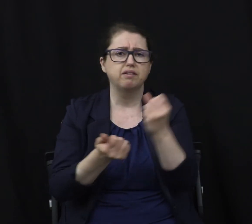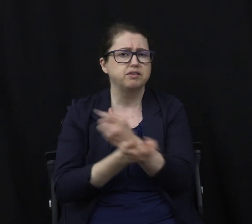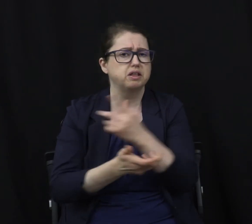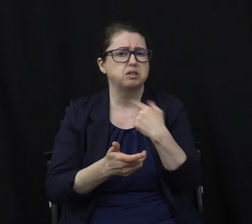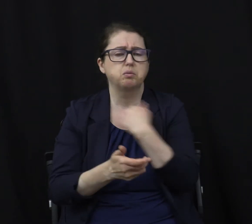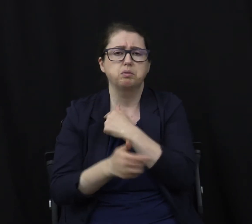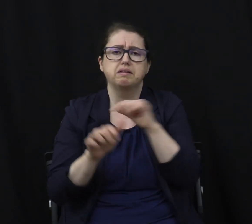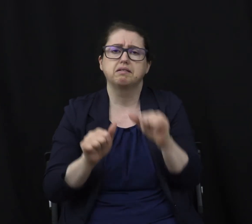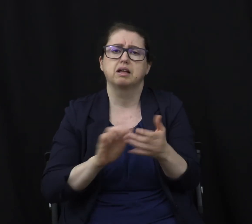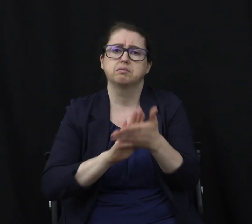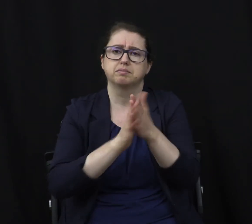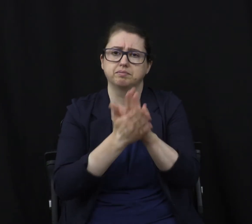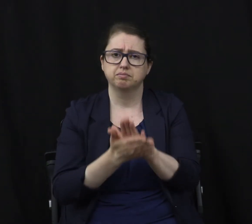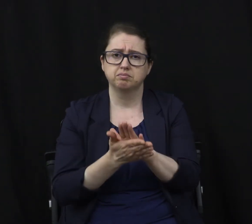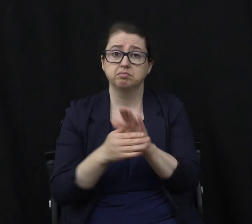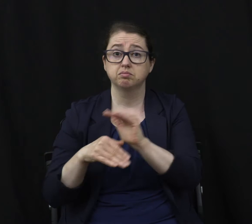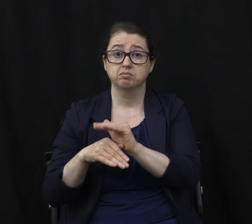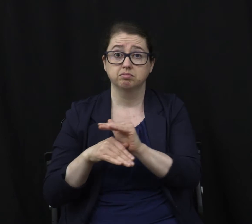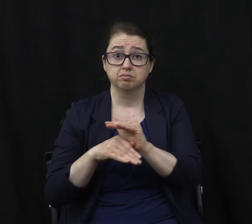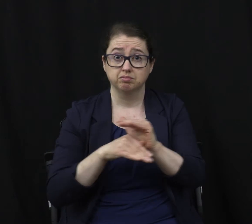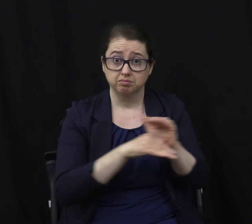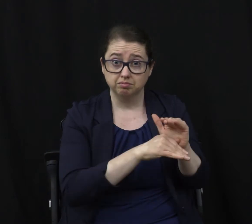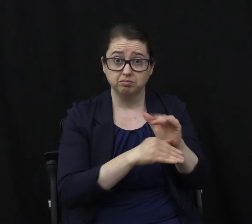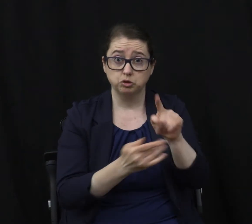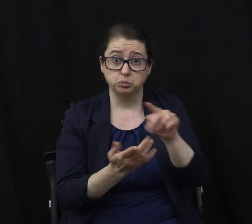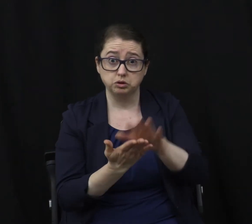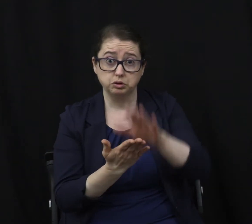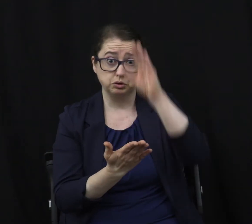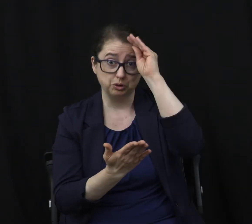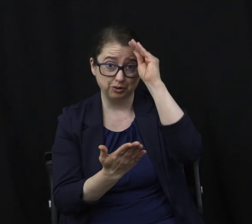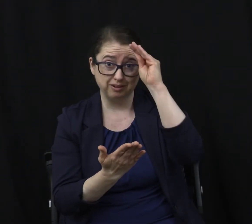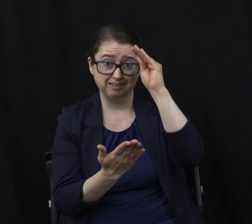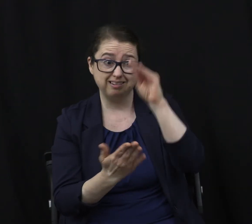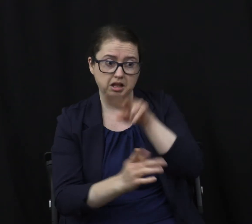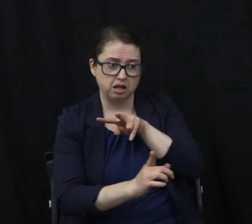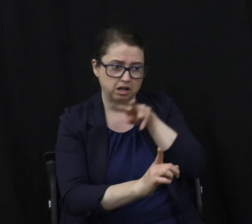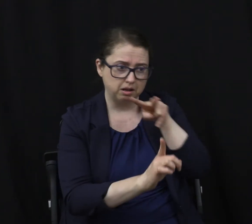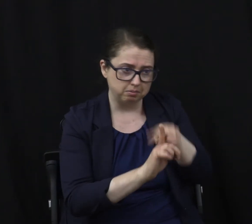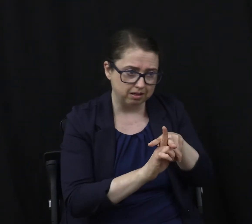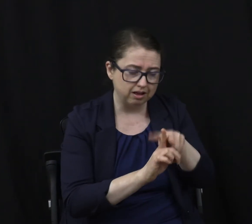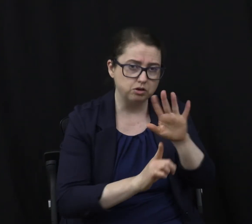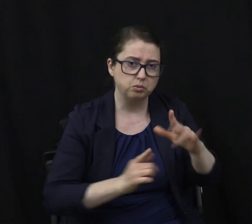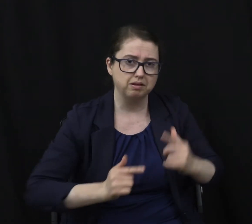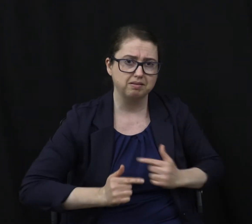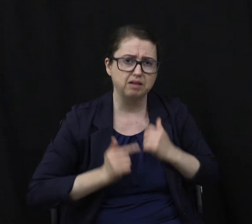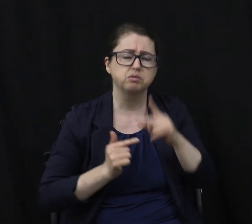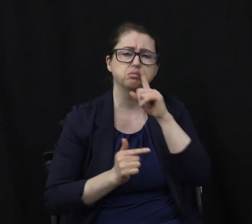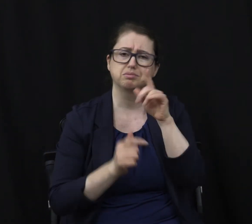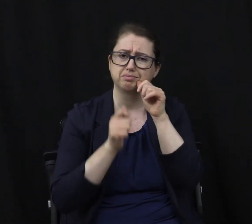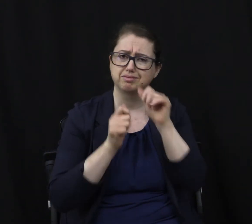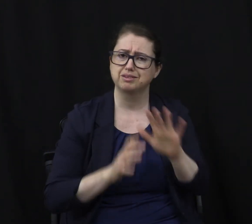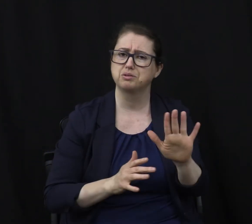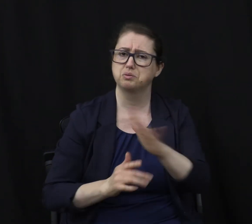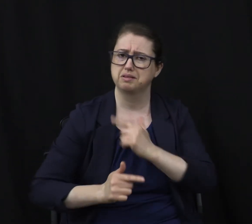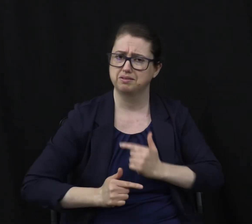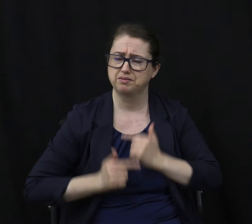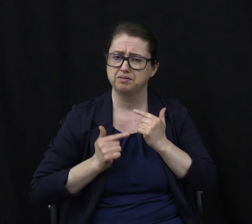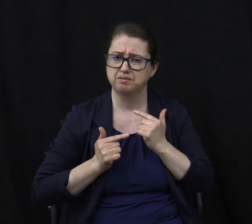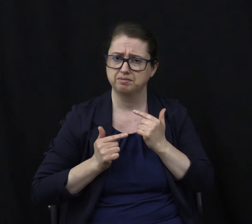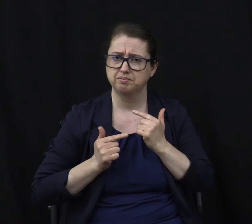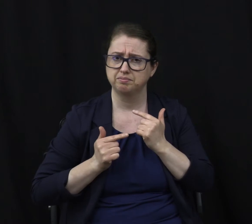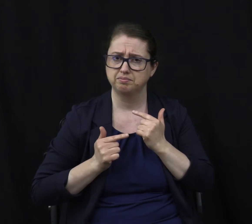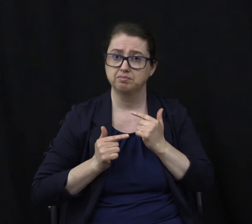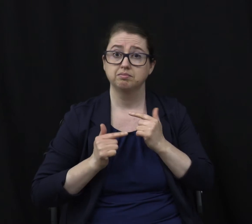night, when applied, will bless the different areas of your life. Now, I've been on this marriage,